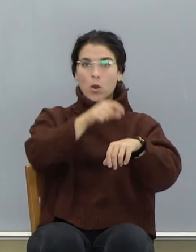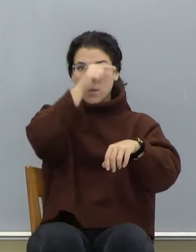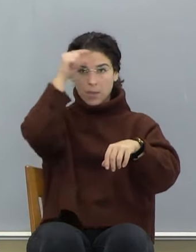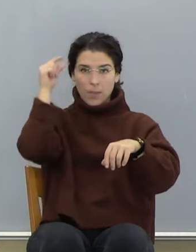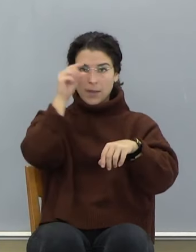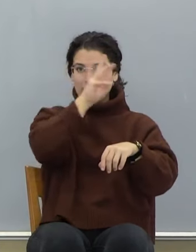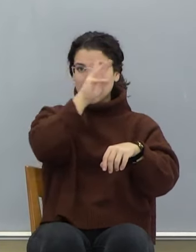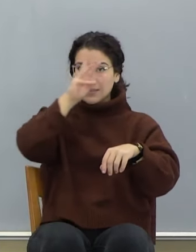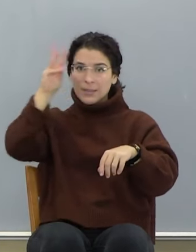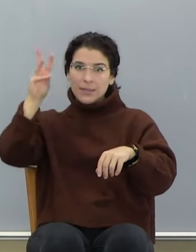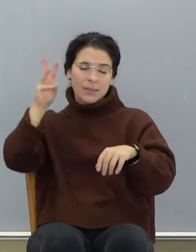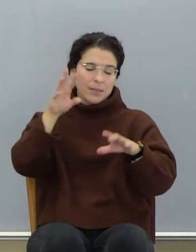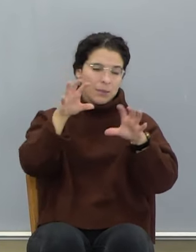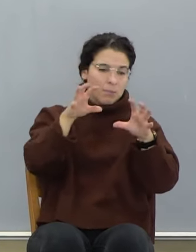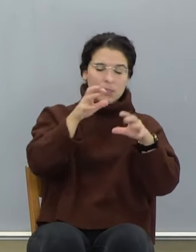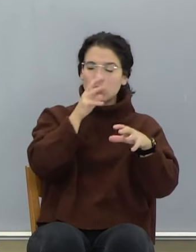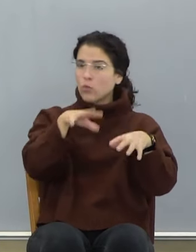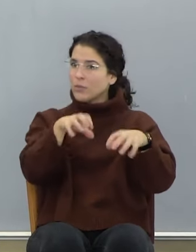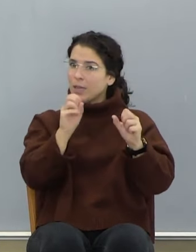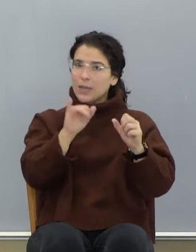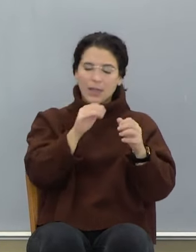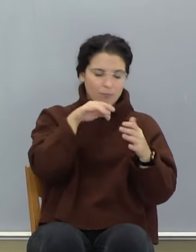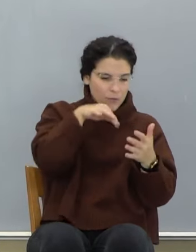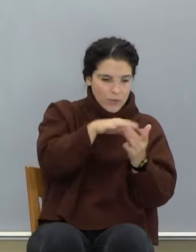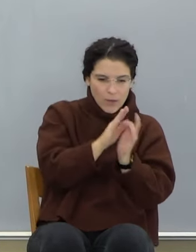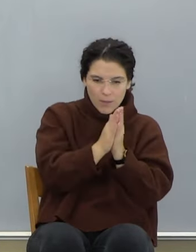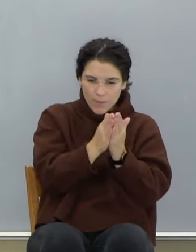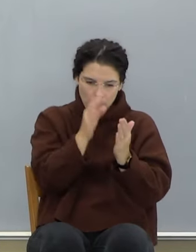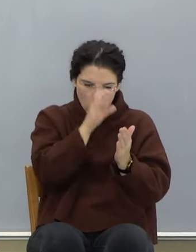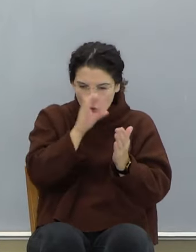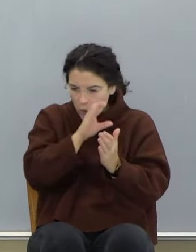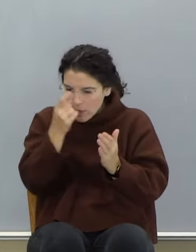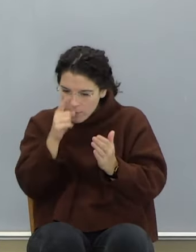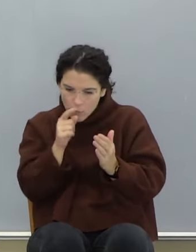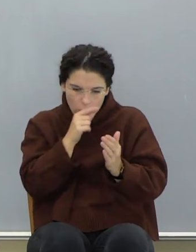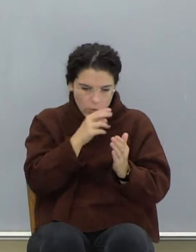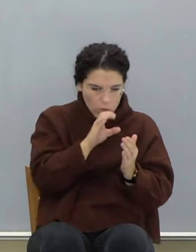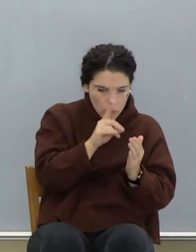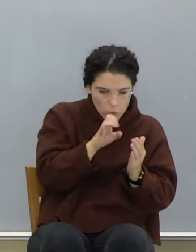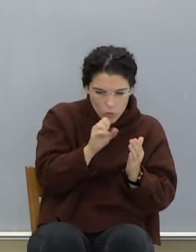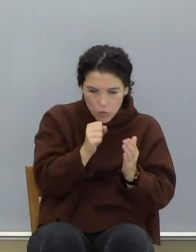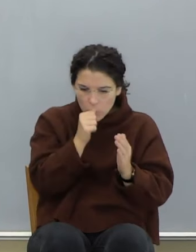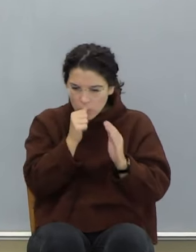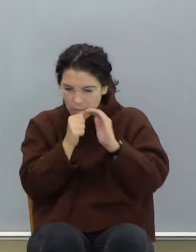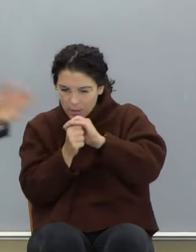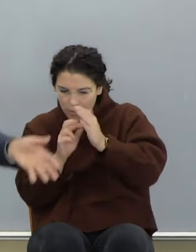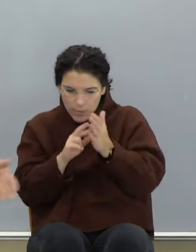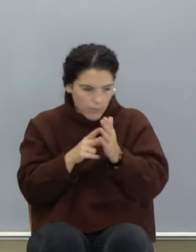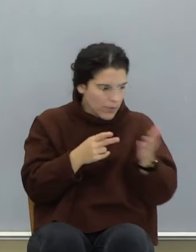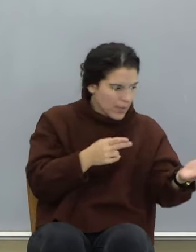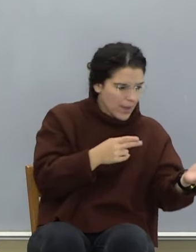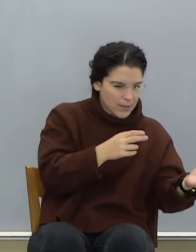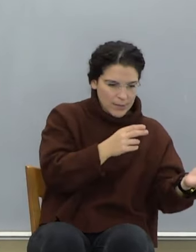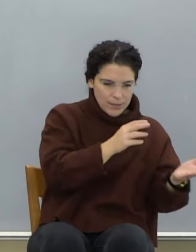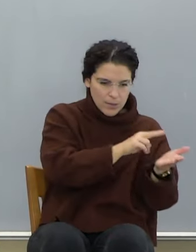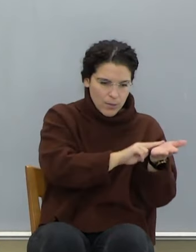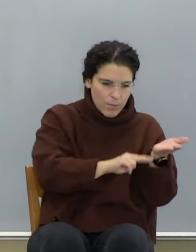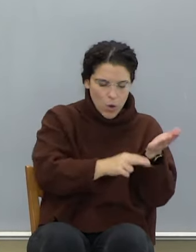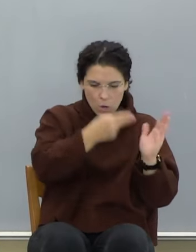Bible cryptically, looking for the hidden codes and the hidden meanings. And watch out. You know, here's the mark of the beast. There's the mark of the beast.